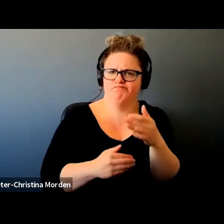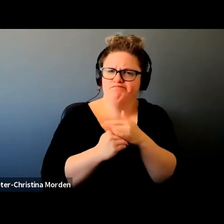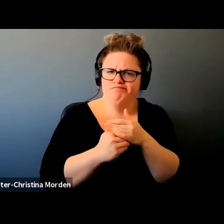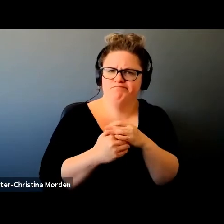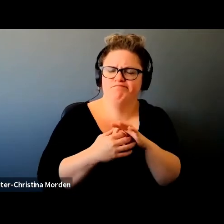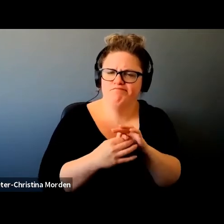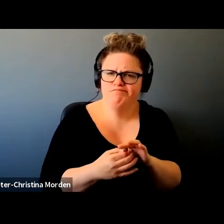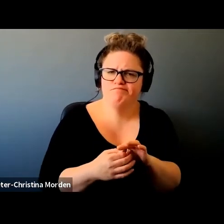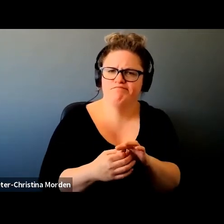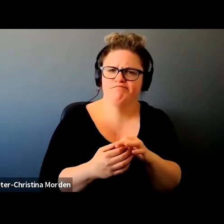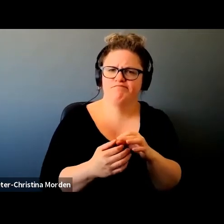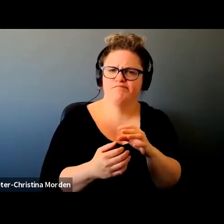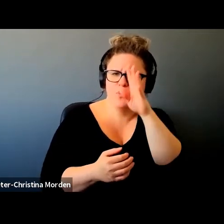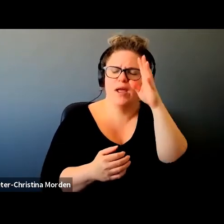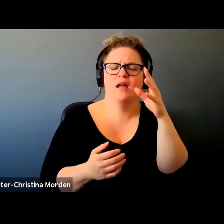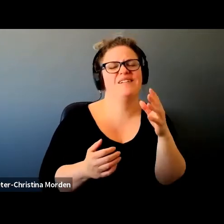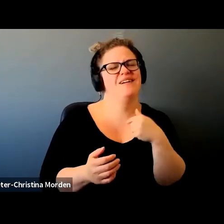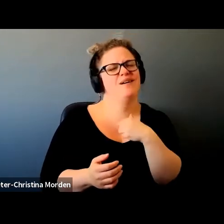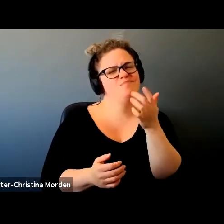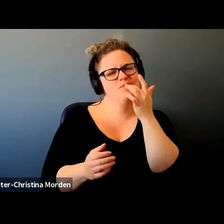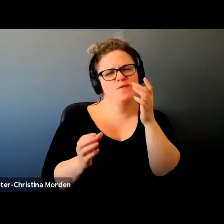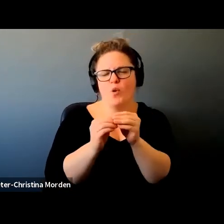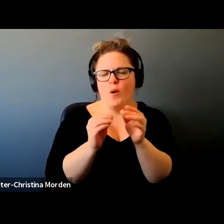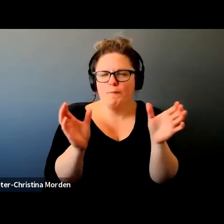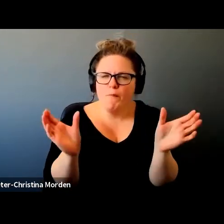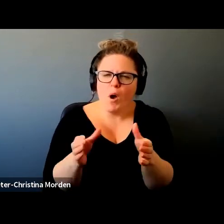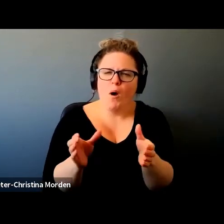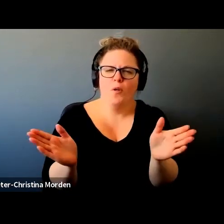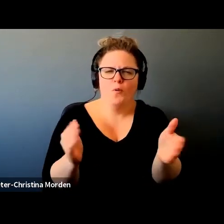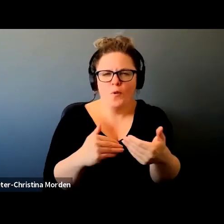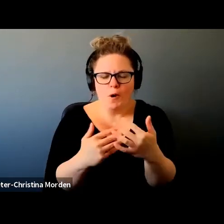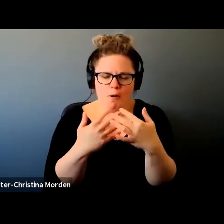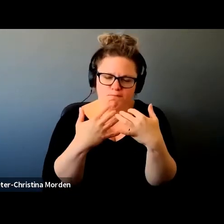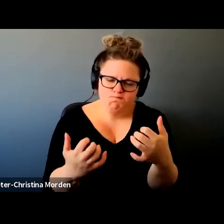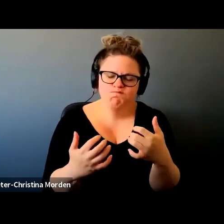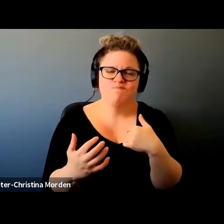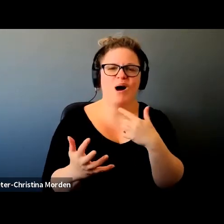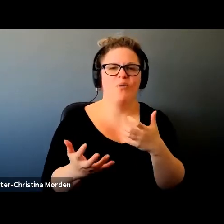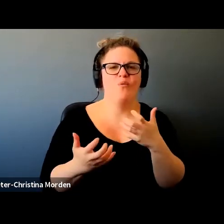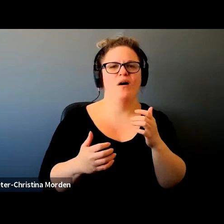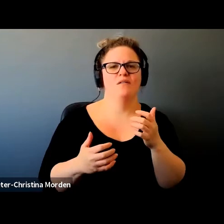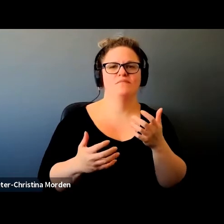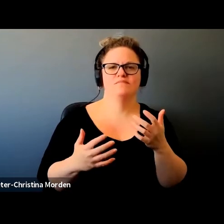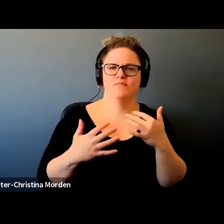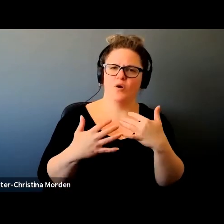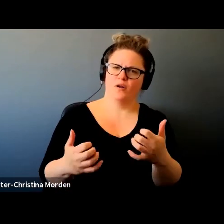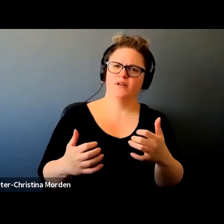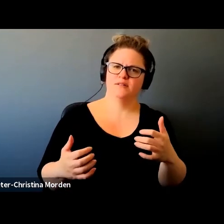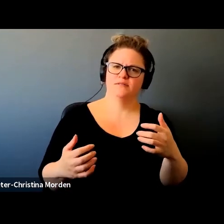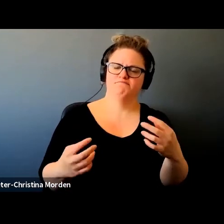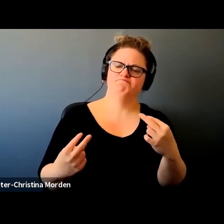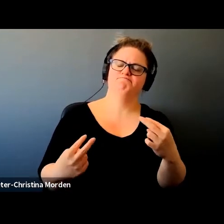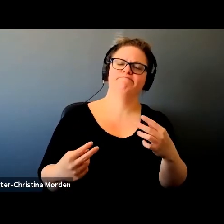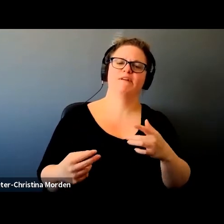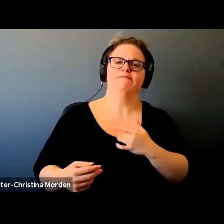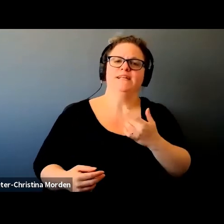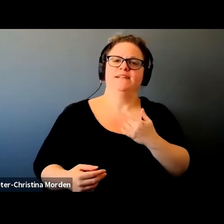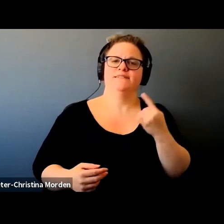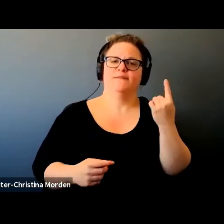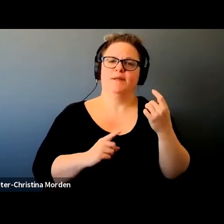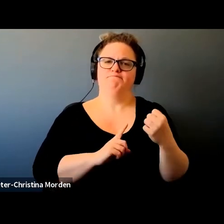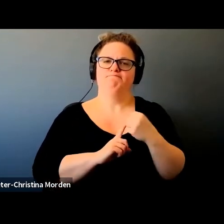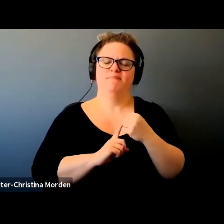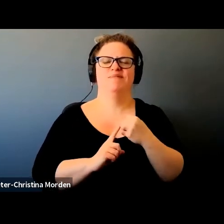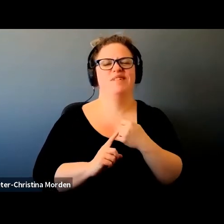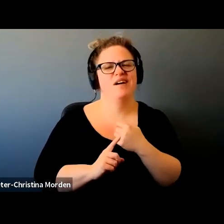smaller audience, and I really want the audience to feel something and to have them go on an emotional journey with me. What I'm not great at is